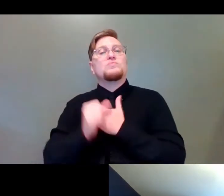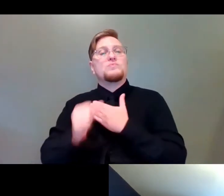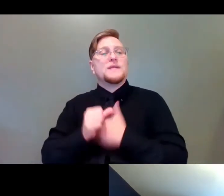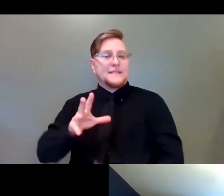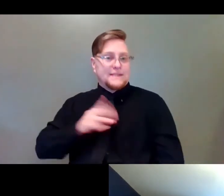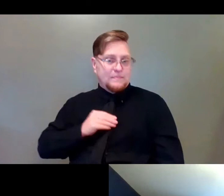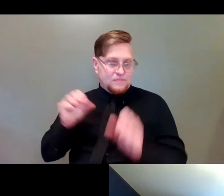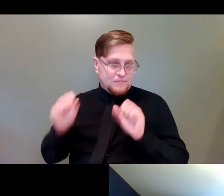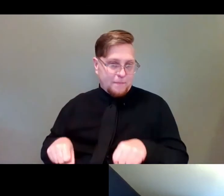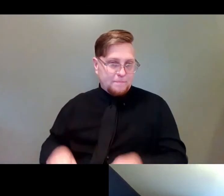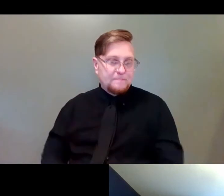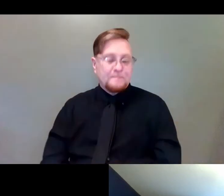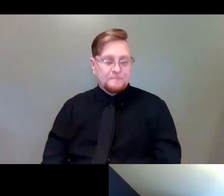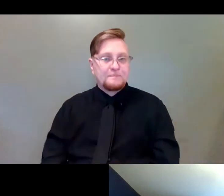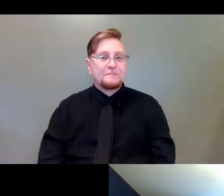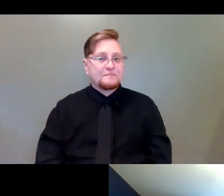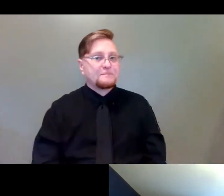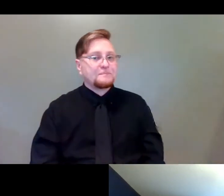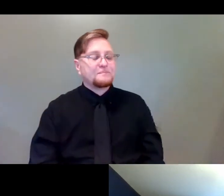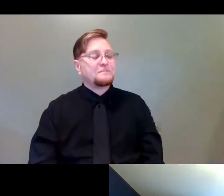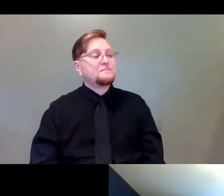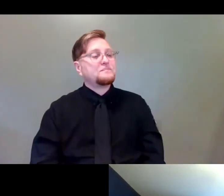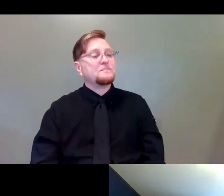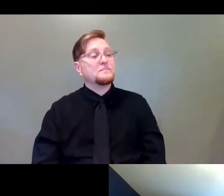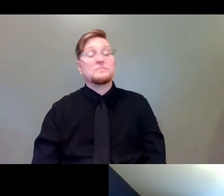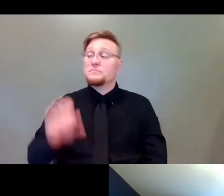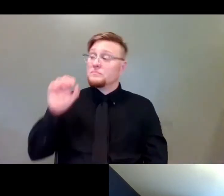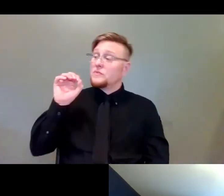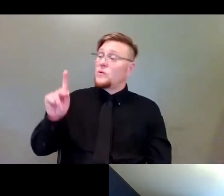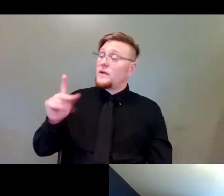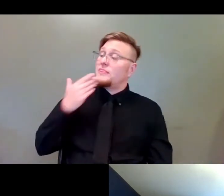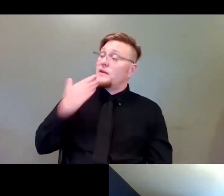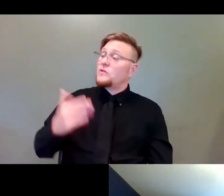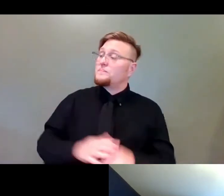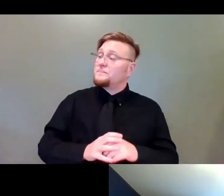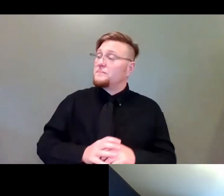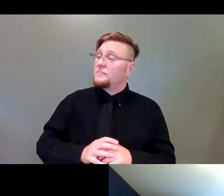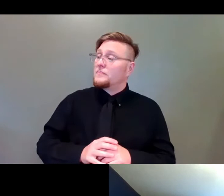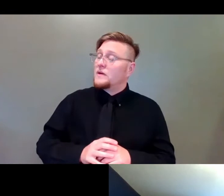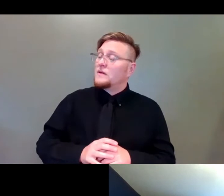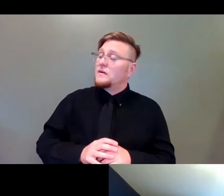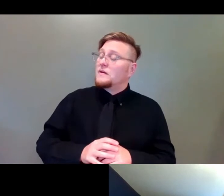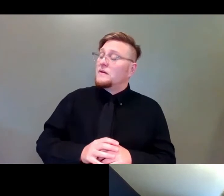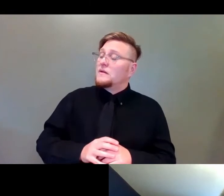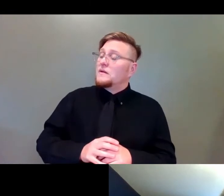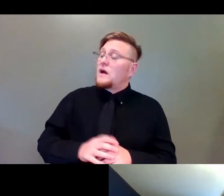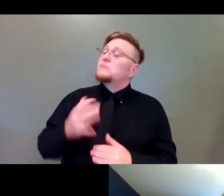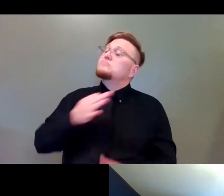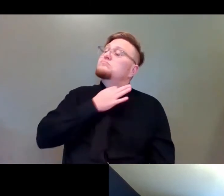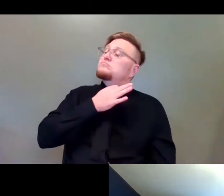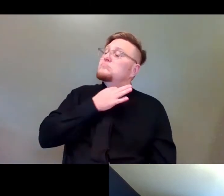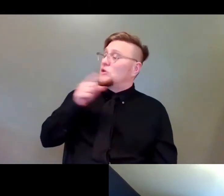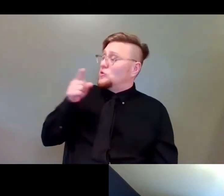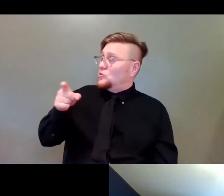Thank you. I have a question from Kathy. She says, what are some challenges you face as a woman with a disability who is a